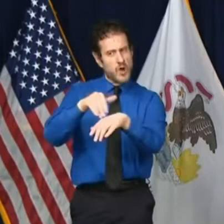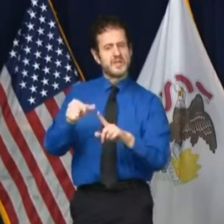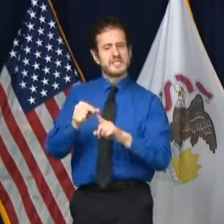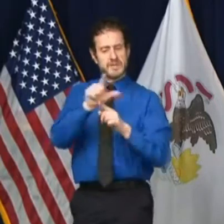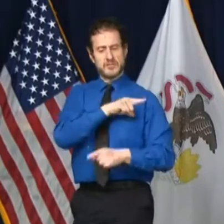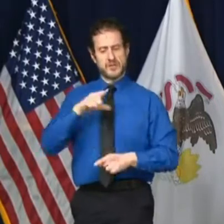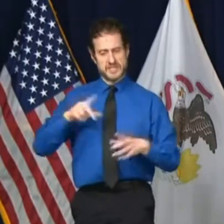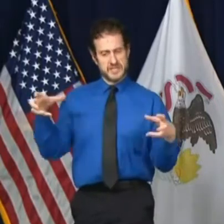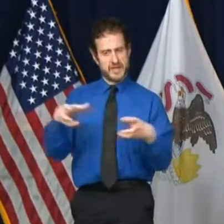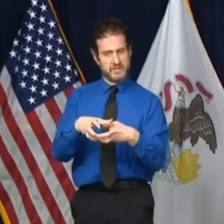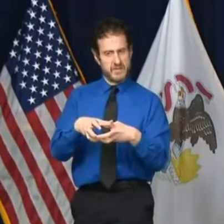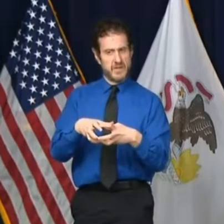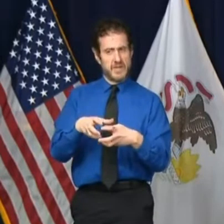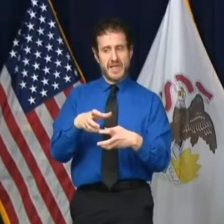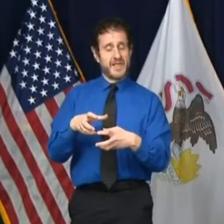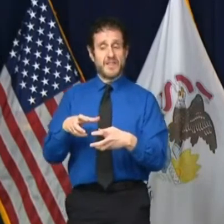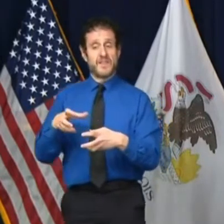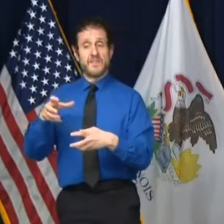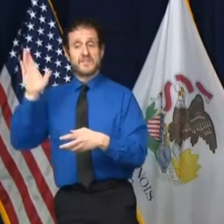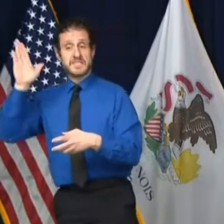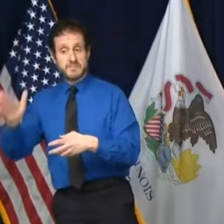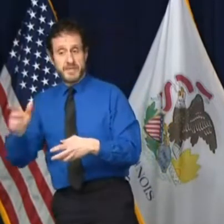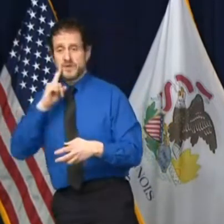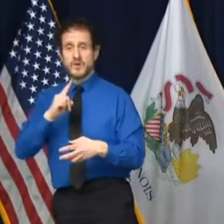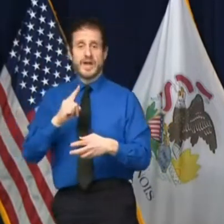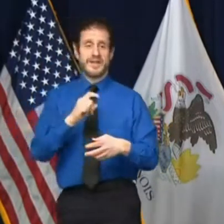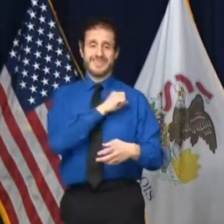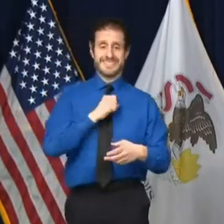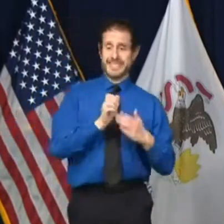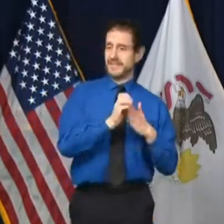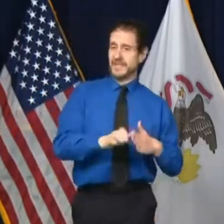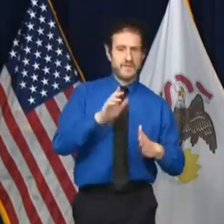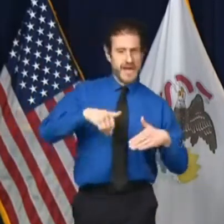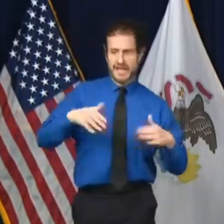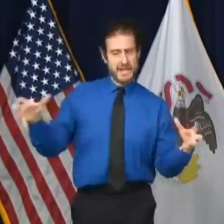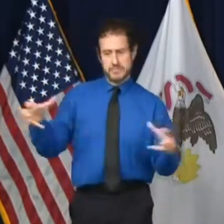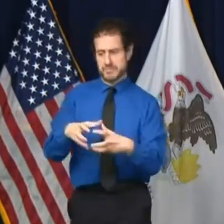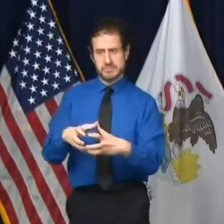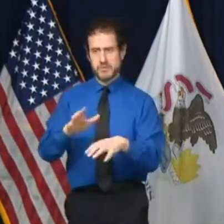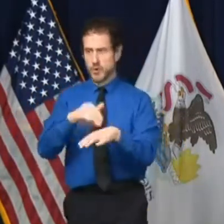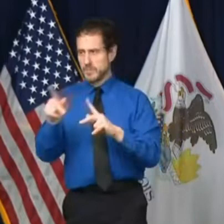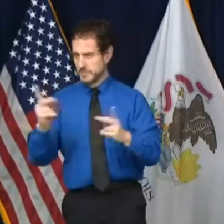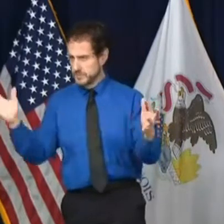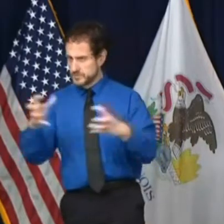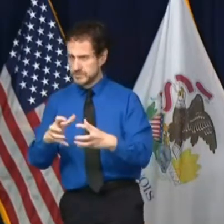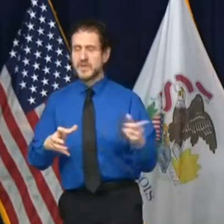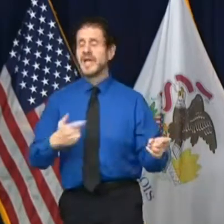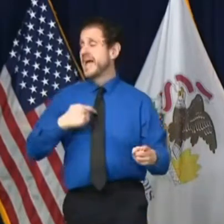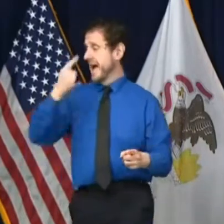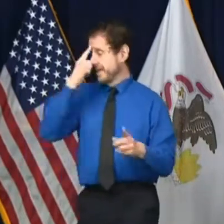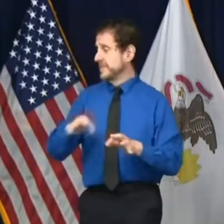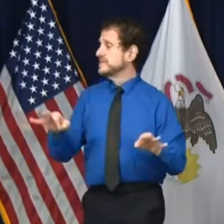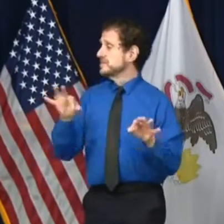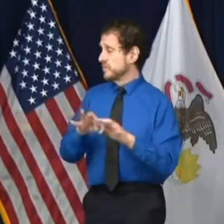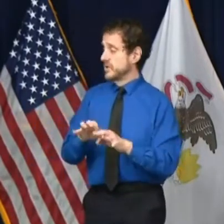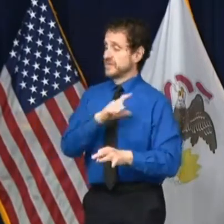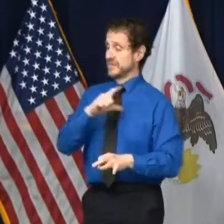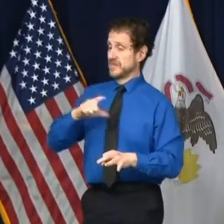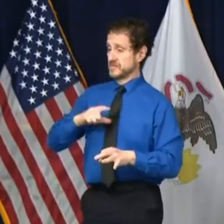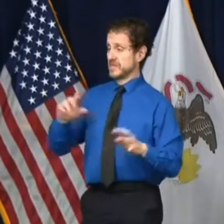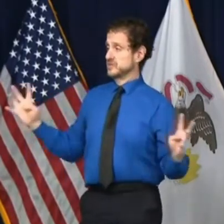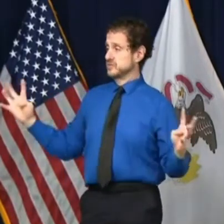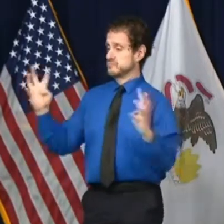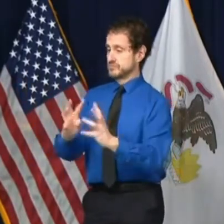thought about doing that? Why or why not? Yeah, I think the most important thing is that the legislature gets together safely.